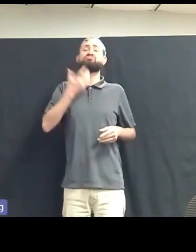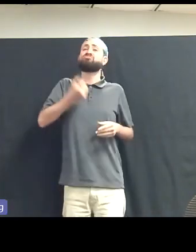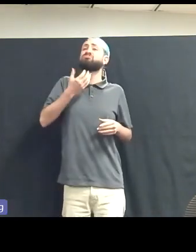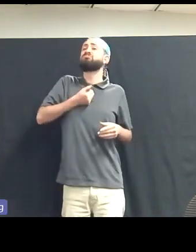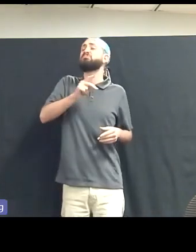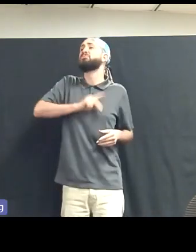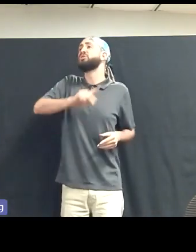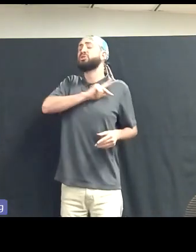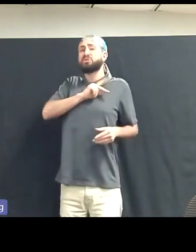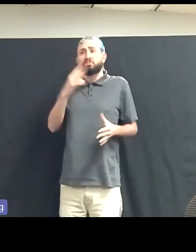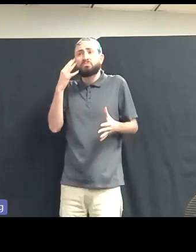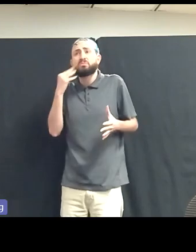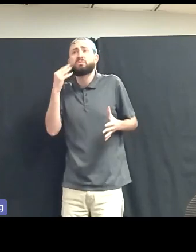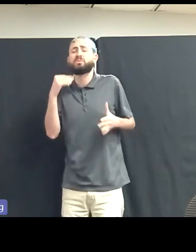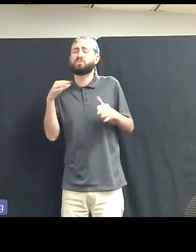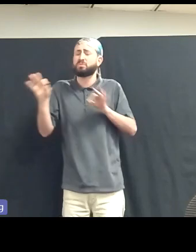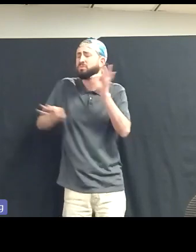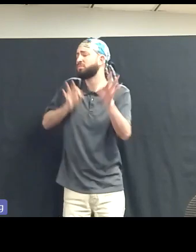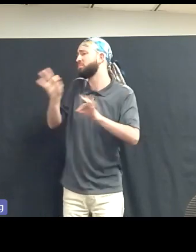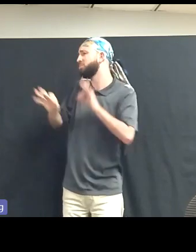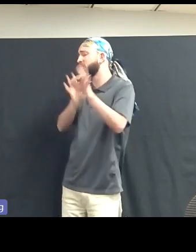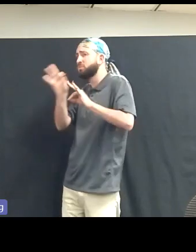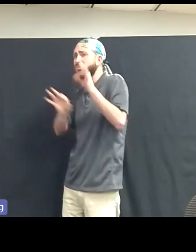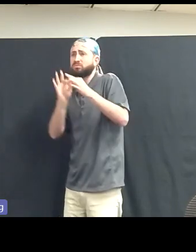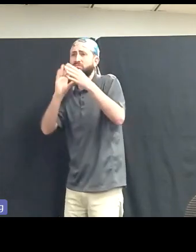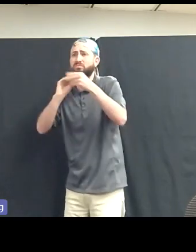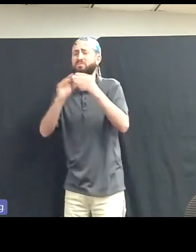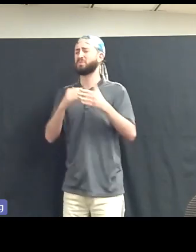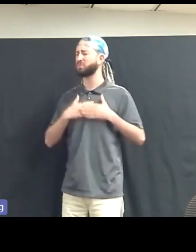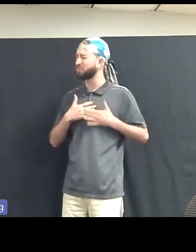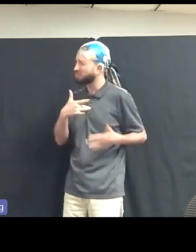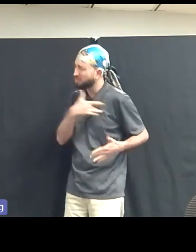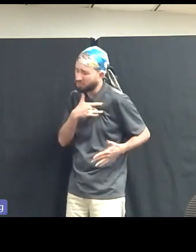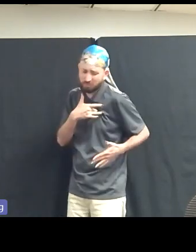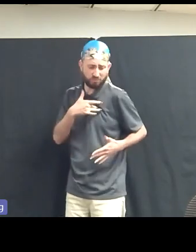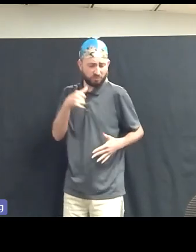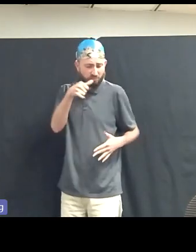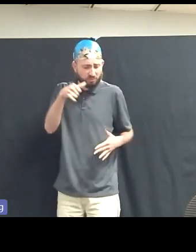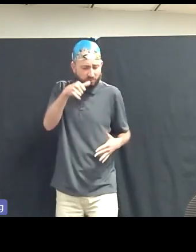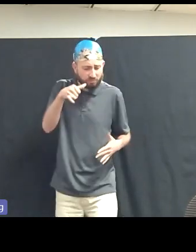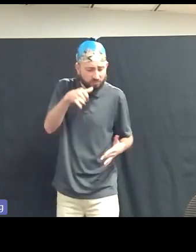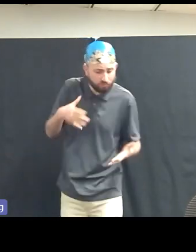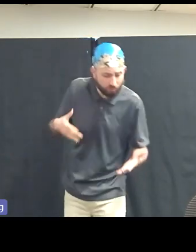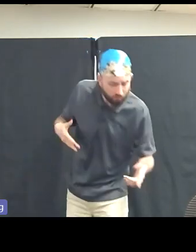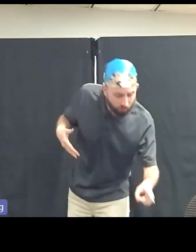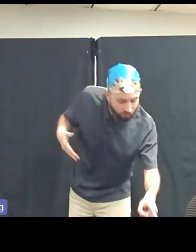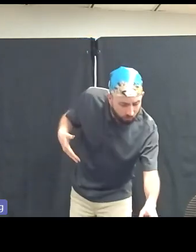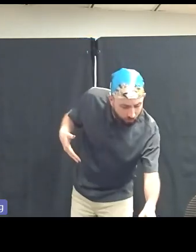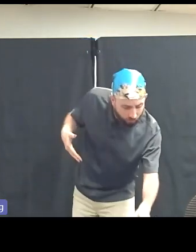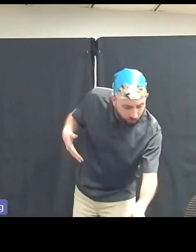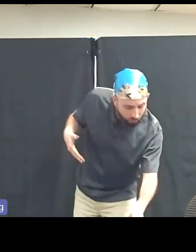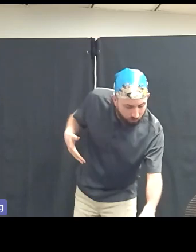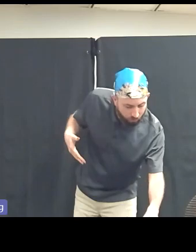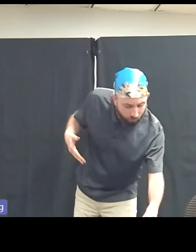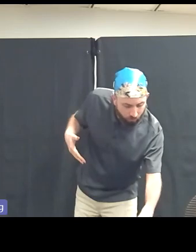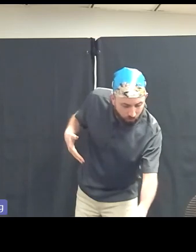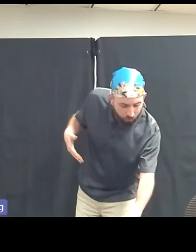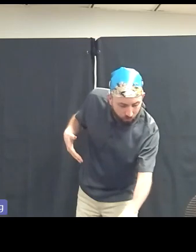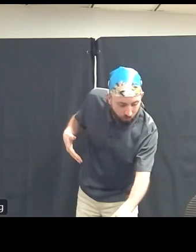The past meeting, she was sharing about her personal experience and describing what she had been through, and it was really, really